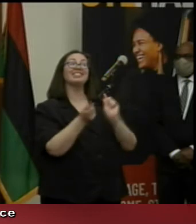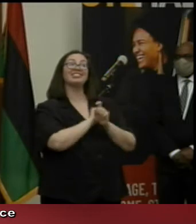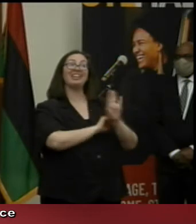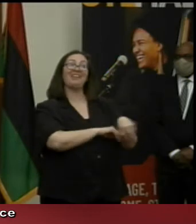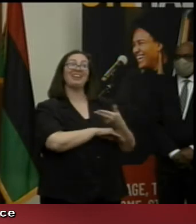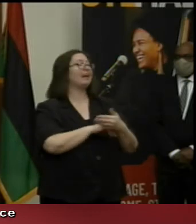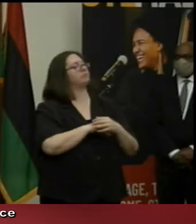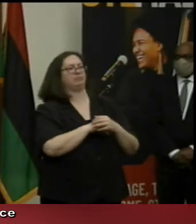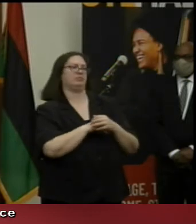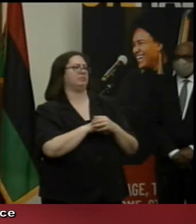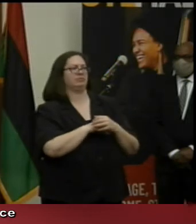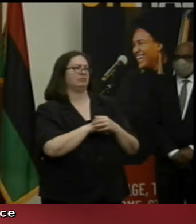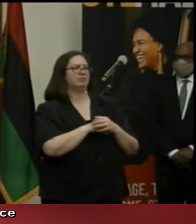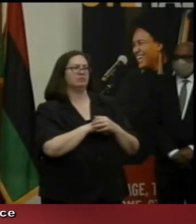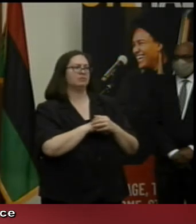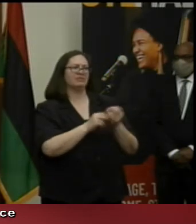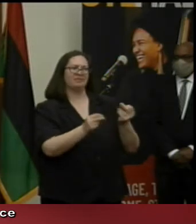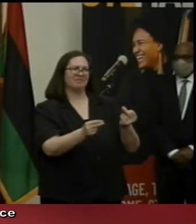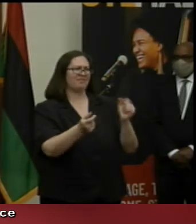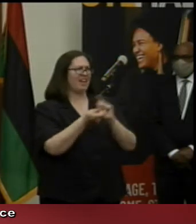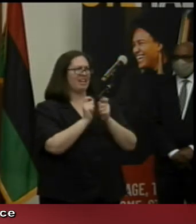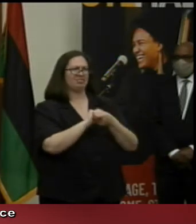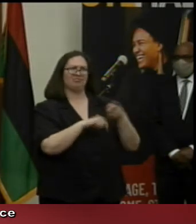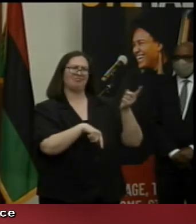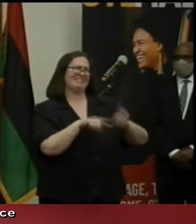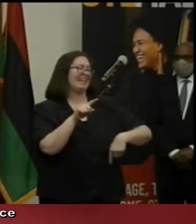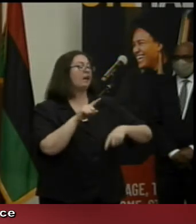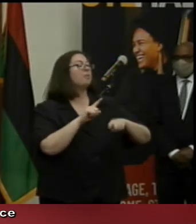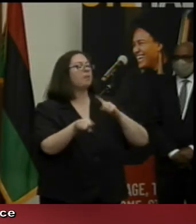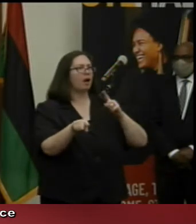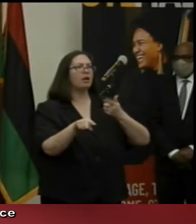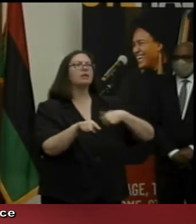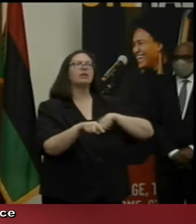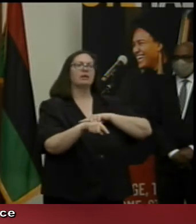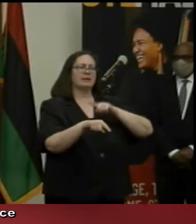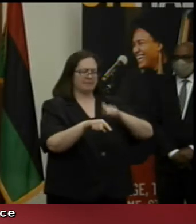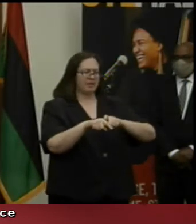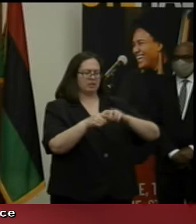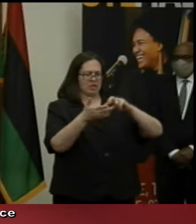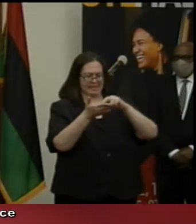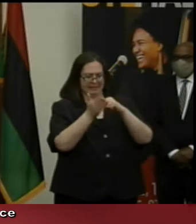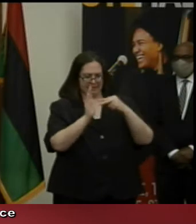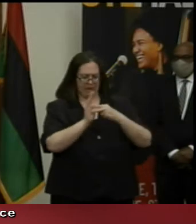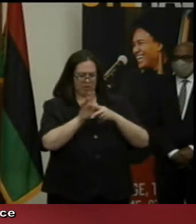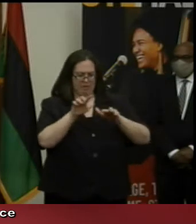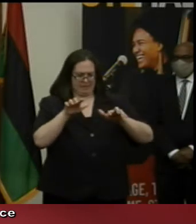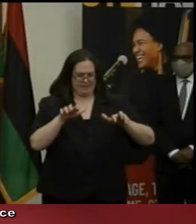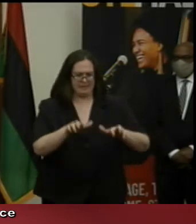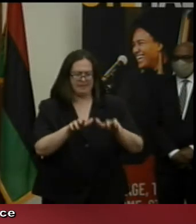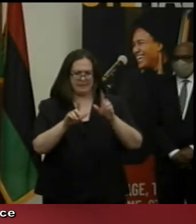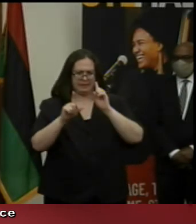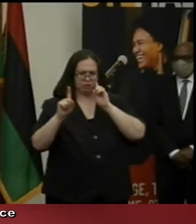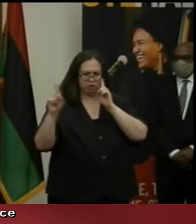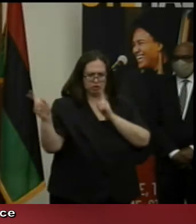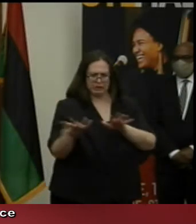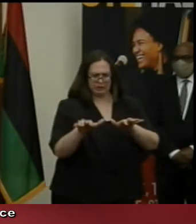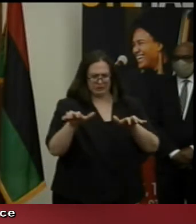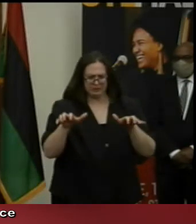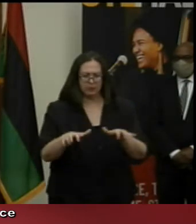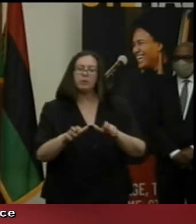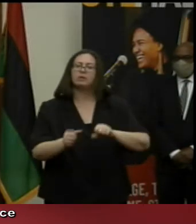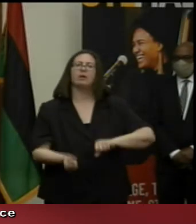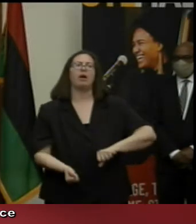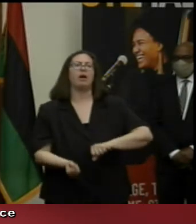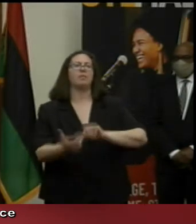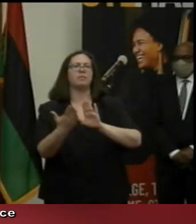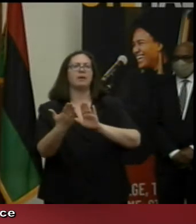Although we know change cannot happen overnight, we have to be consistent, intentional, and strategic in our approach to addressing